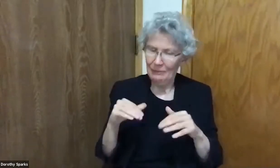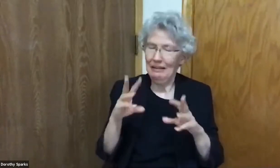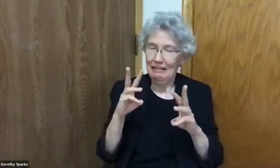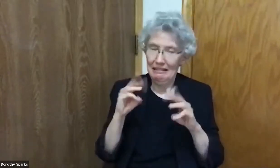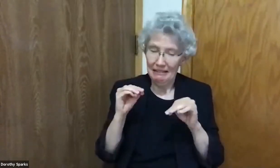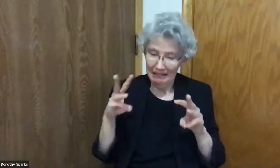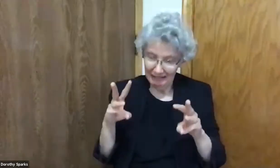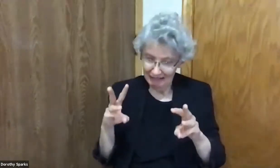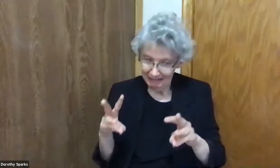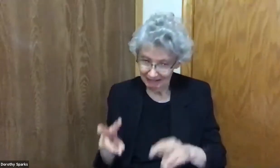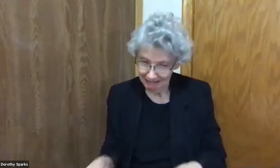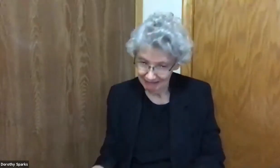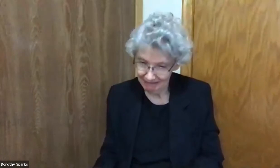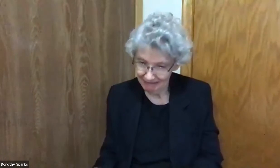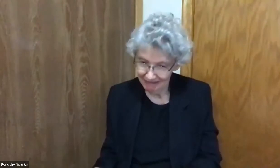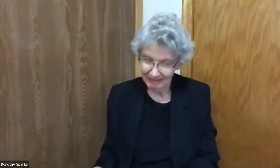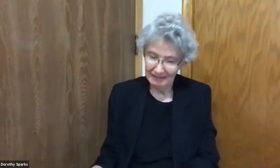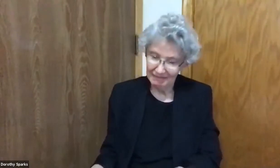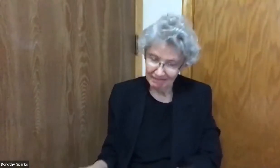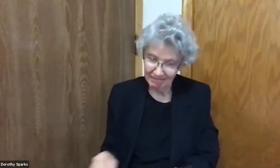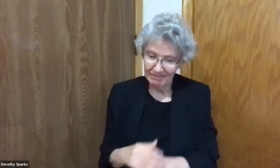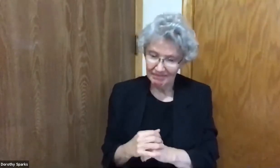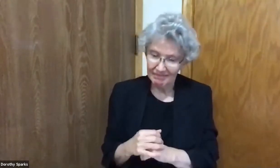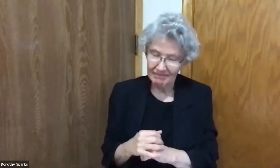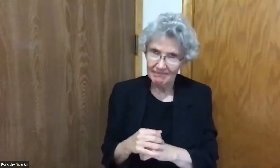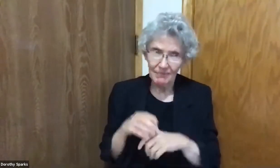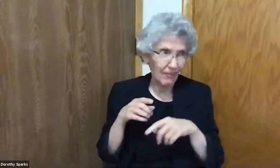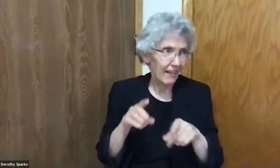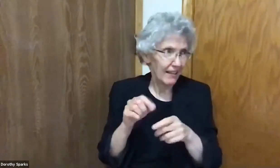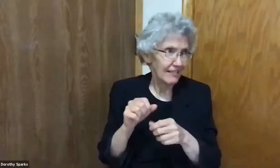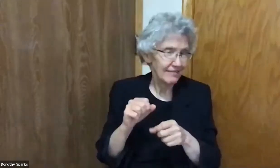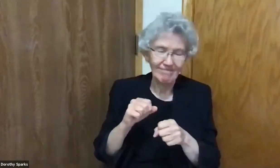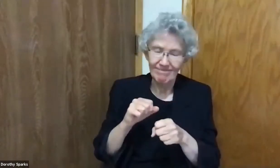very precise in order for that to function.